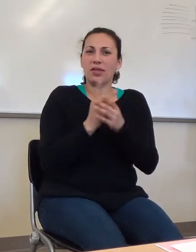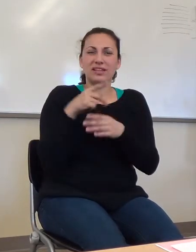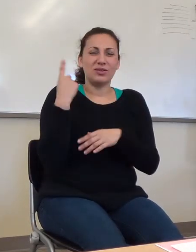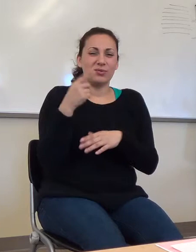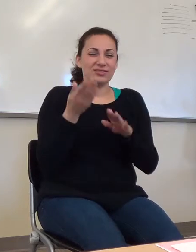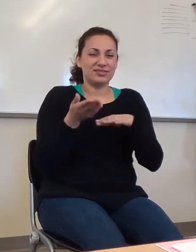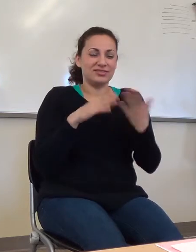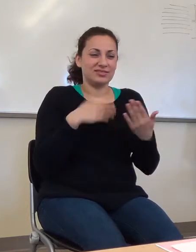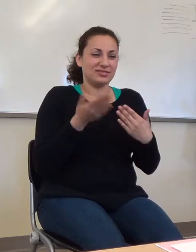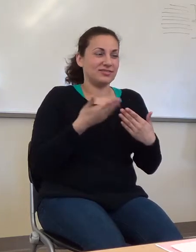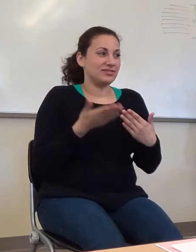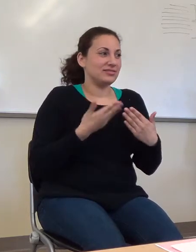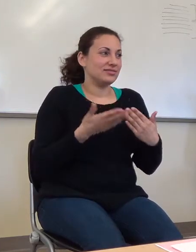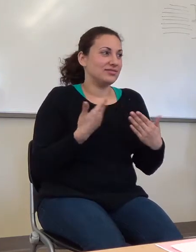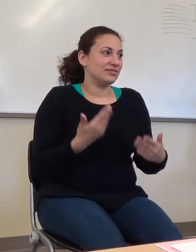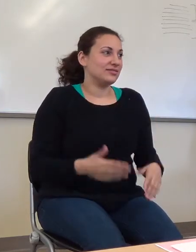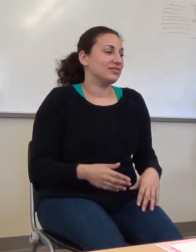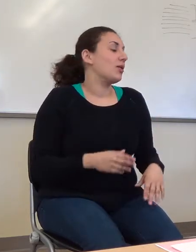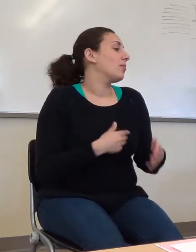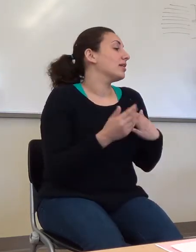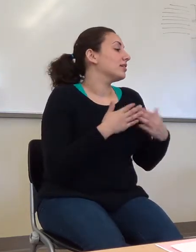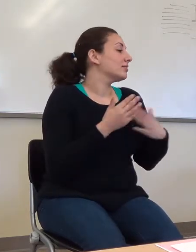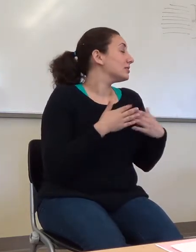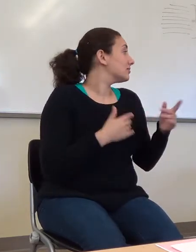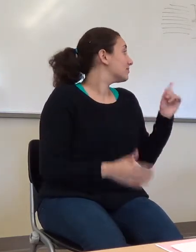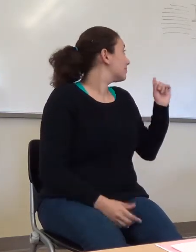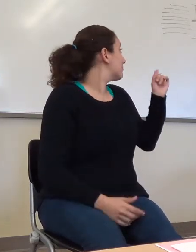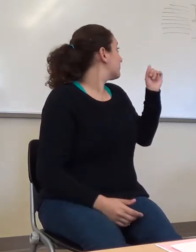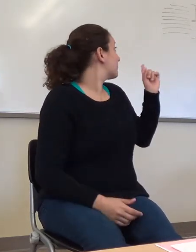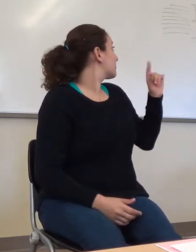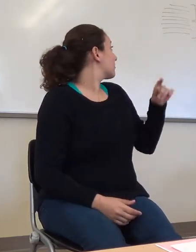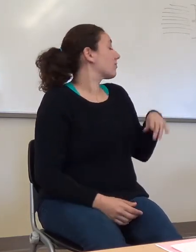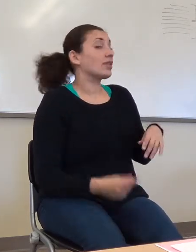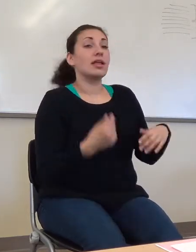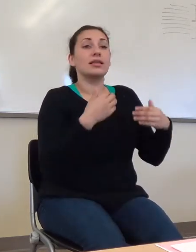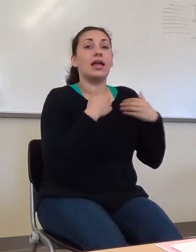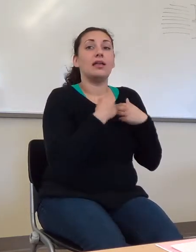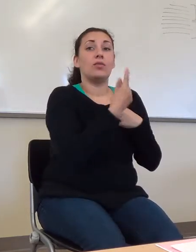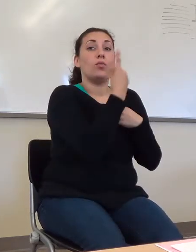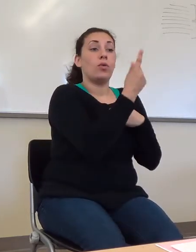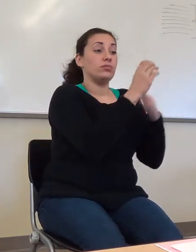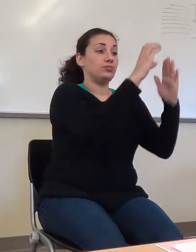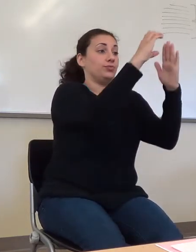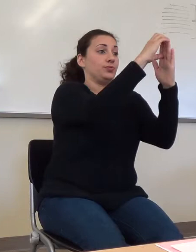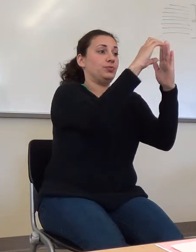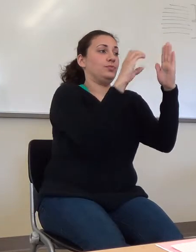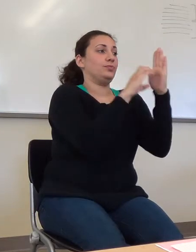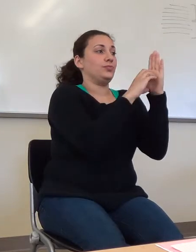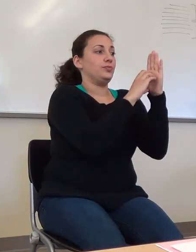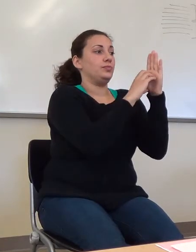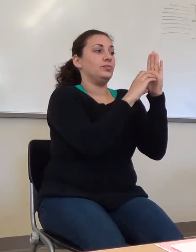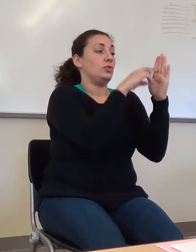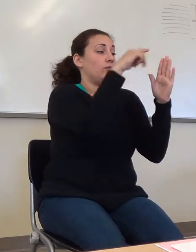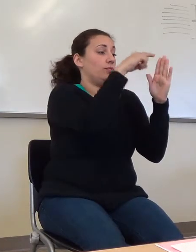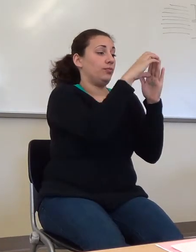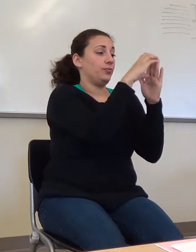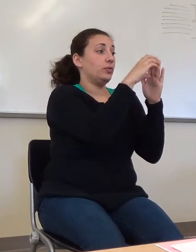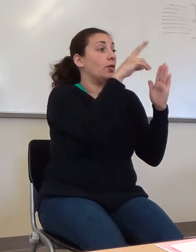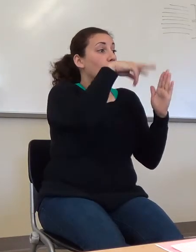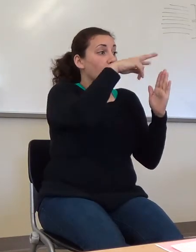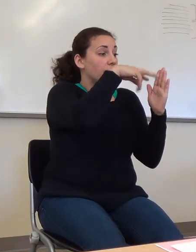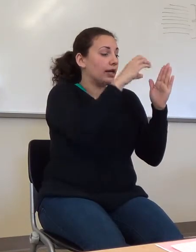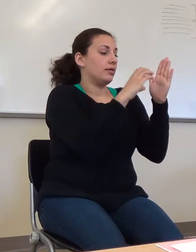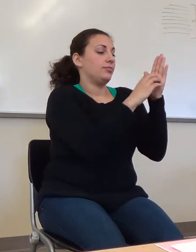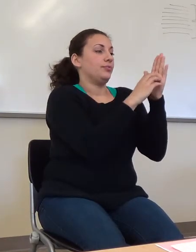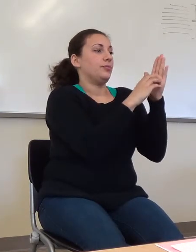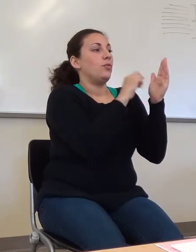in parts. They have one thing and then another thing. The reading vocabularies